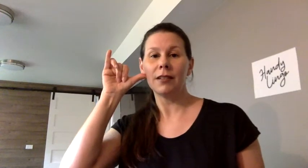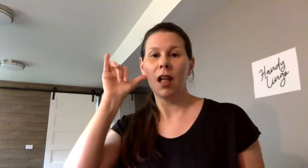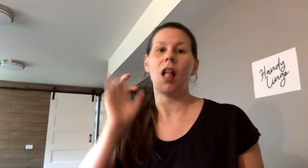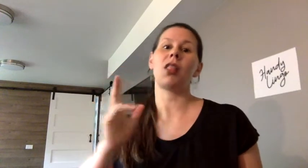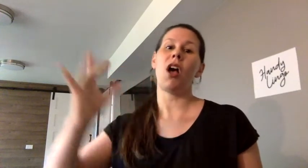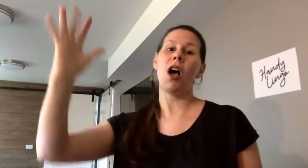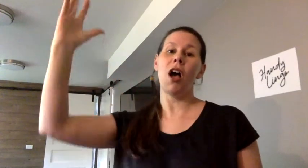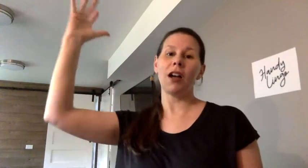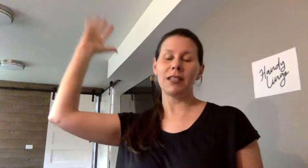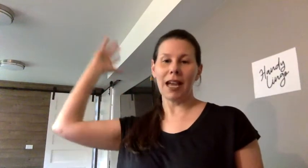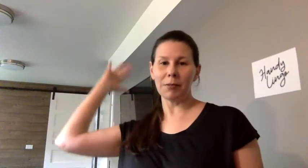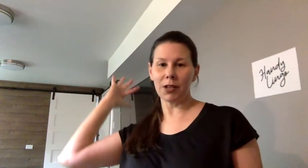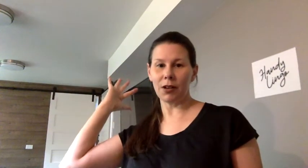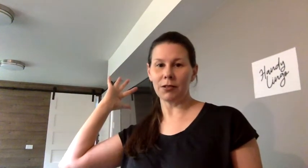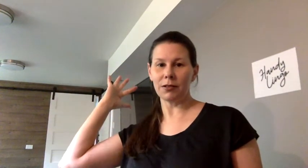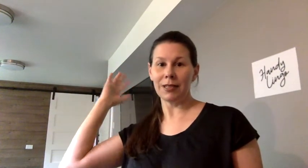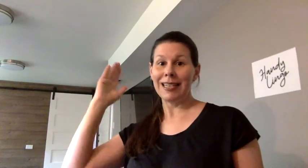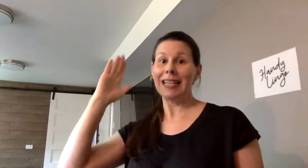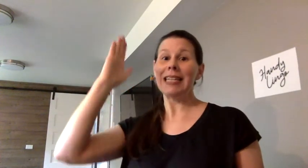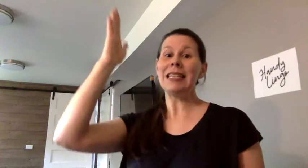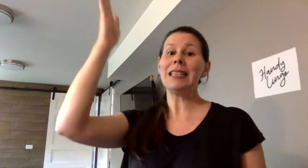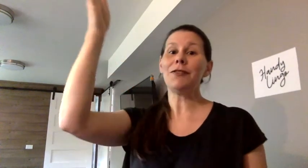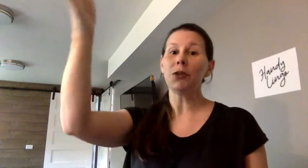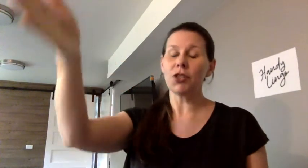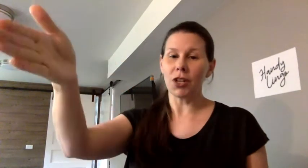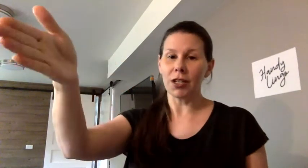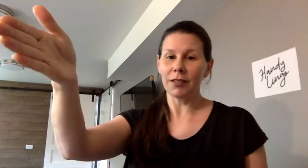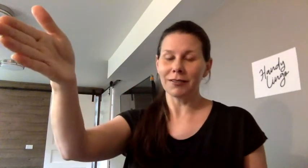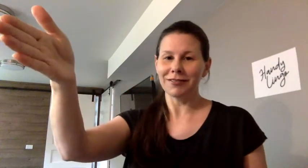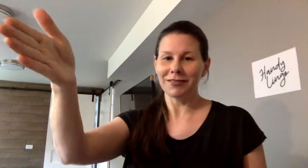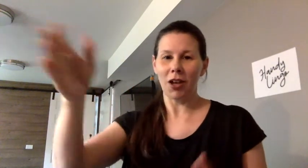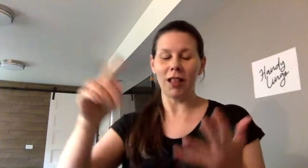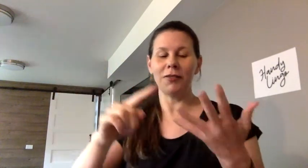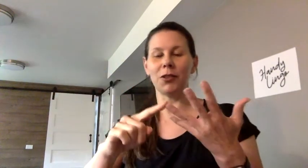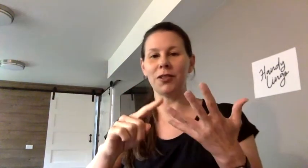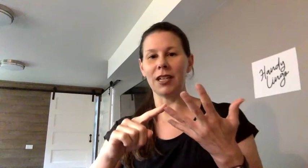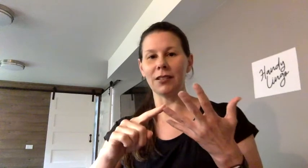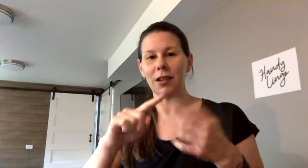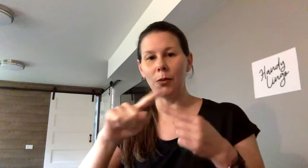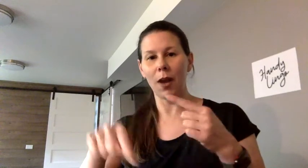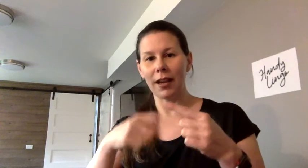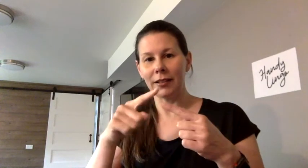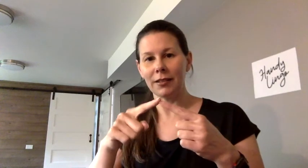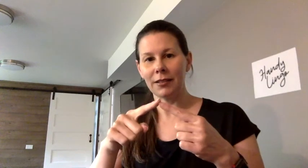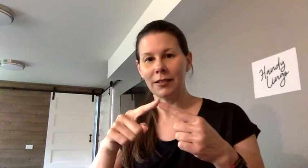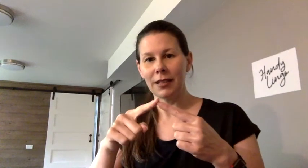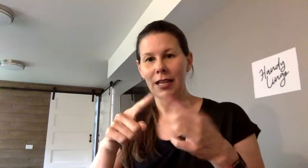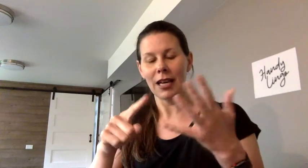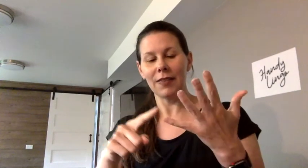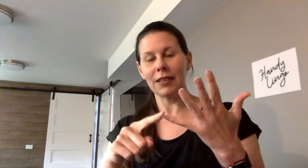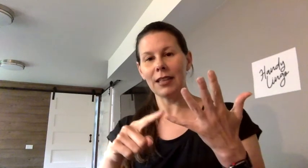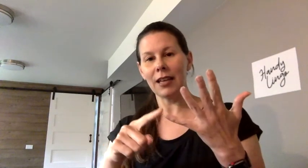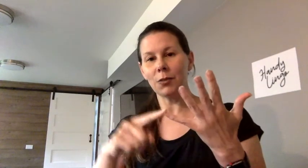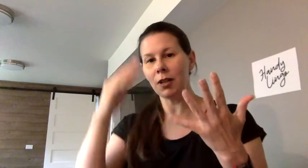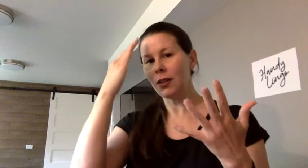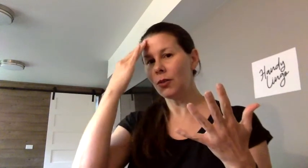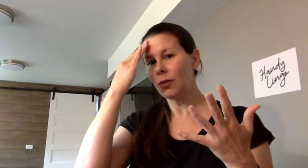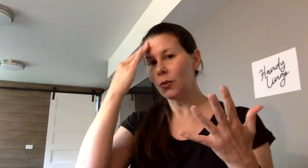a long time ago, in the future. All of those things are when. And then the last one,